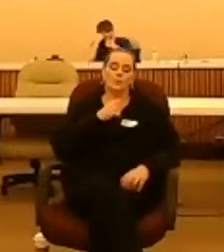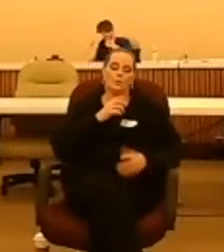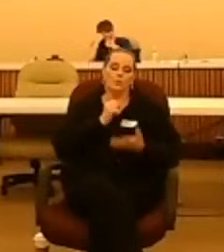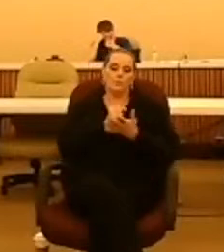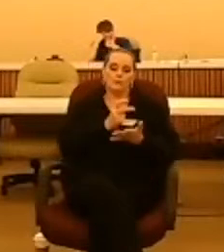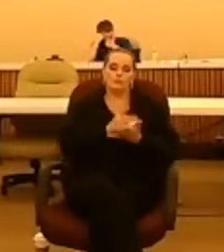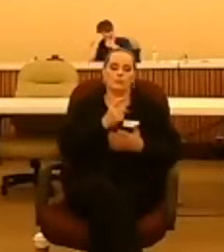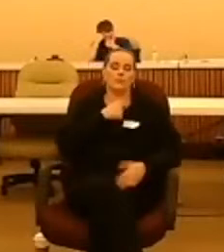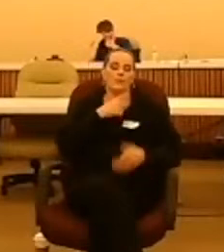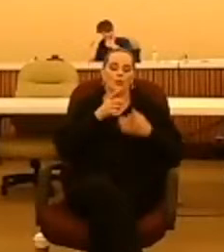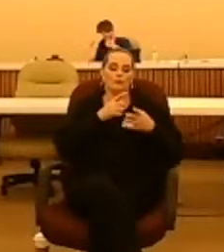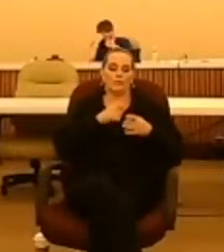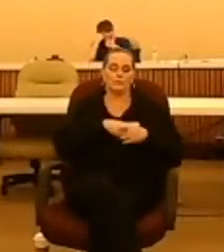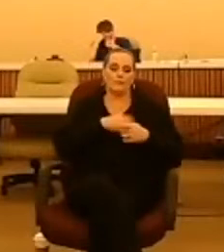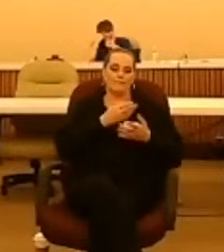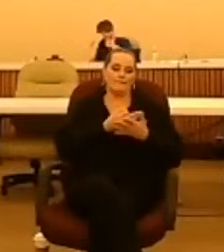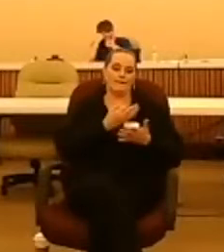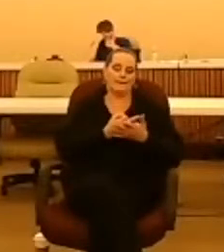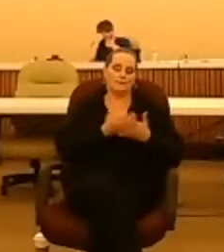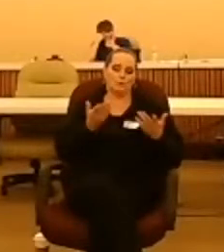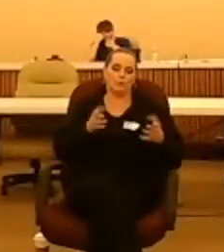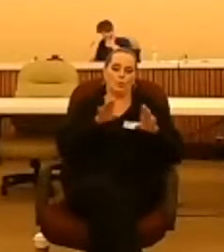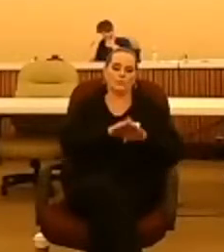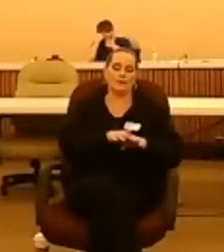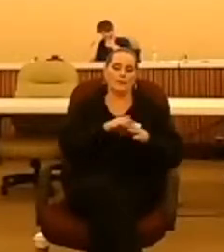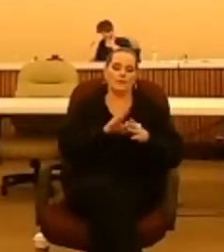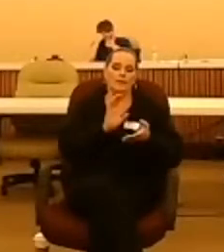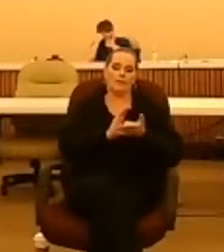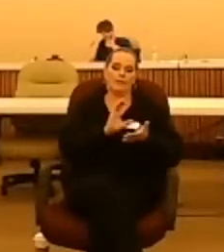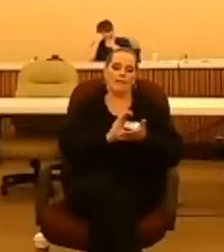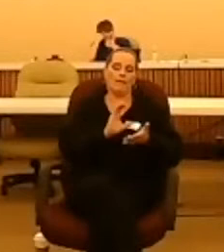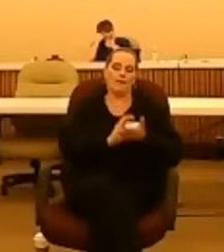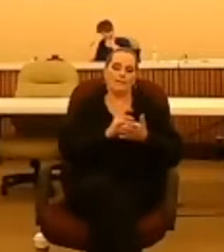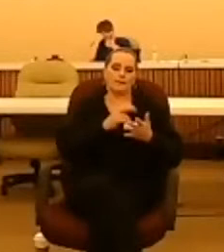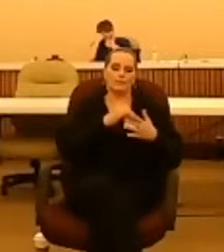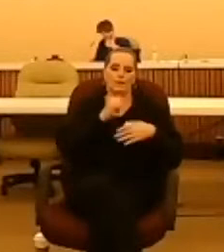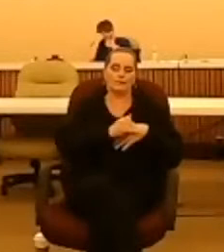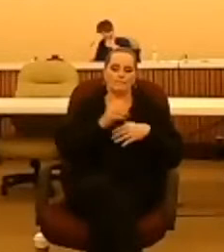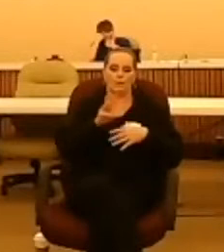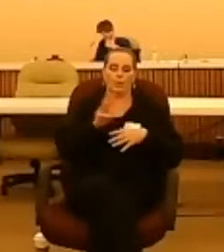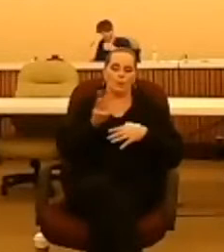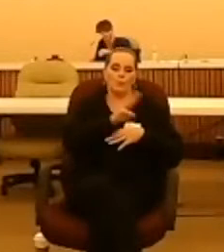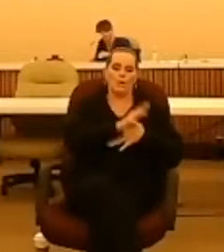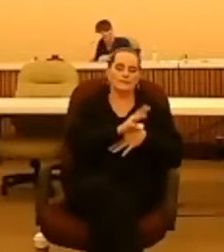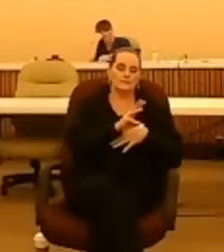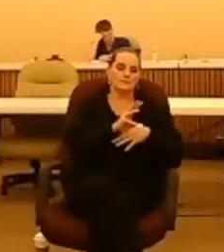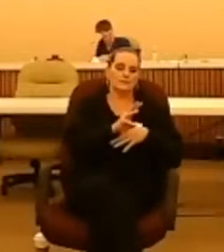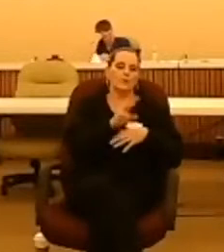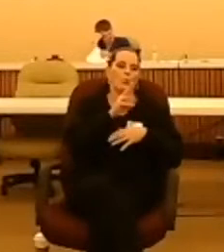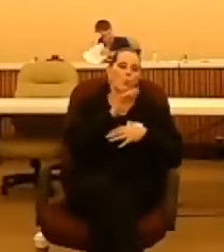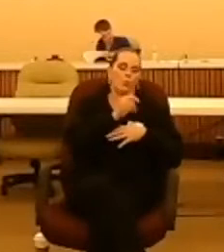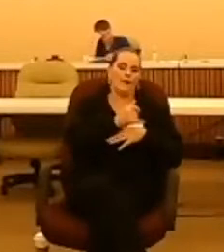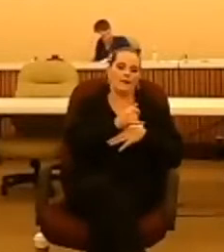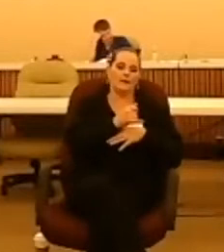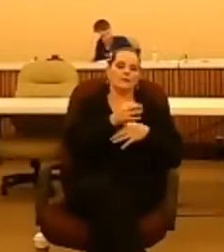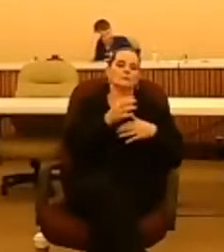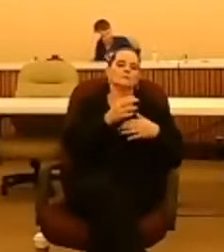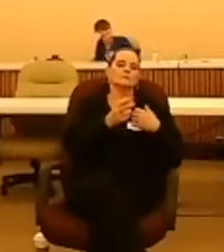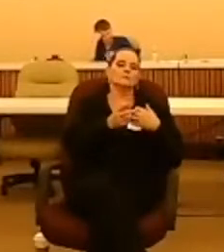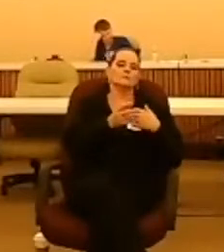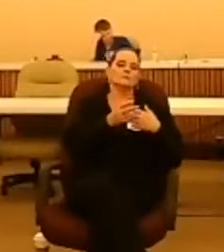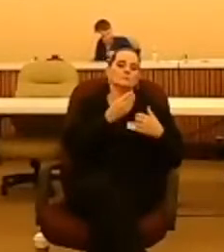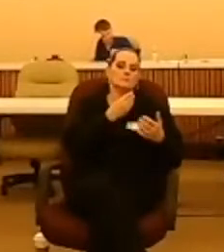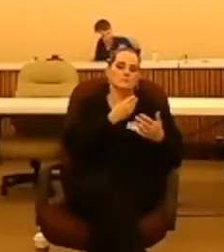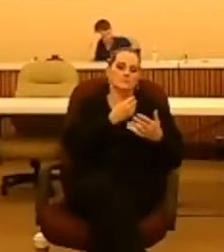authorize the Director of Finance to close out the capital project fund for the West Wing renovation and return the balance of the funds to the general